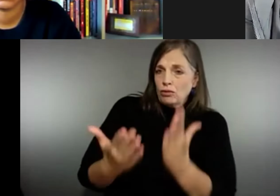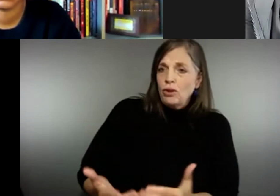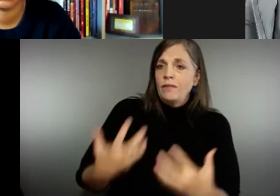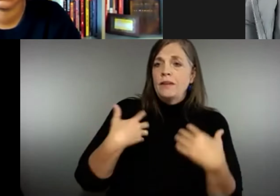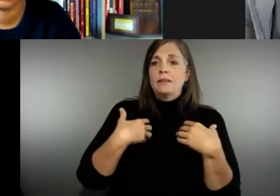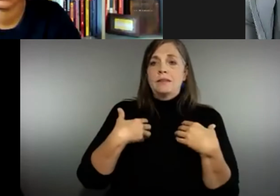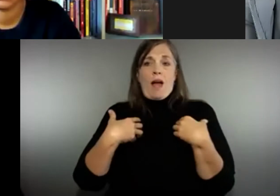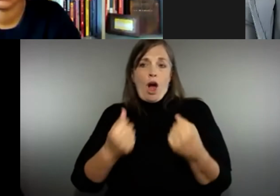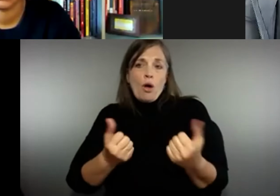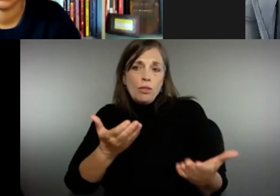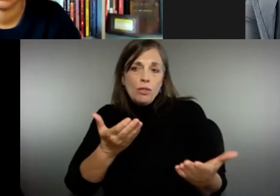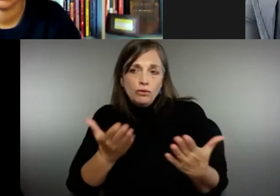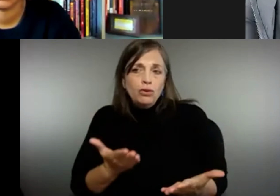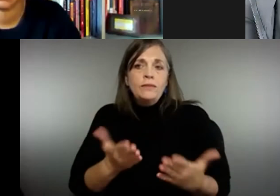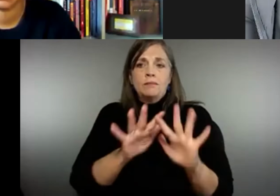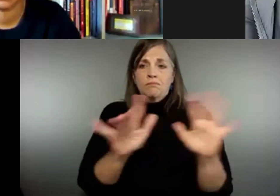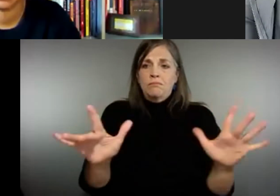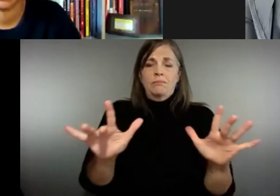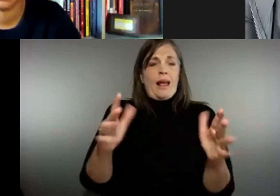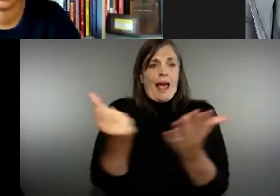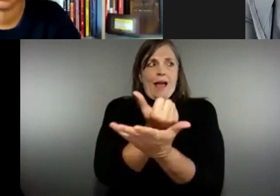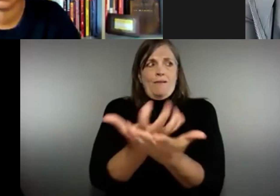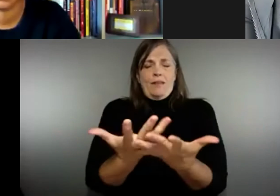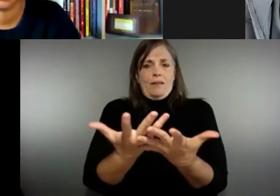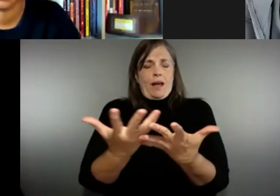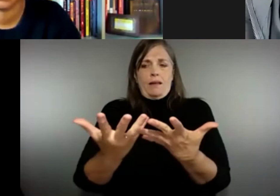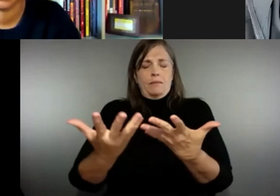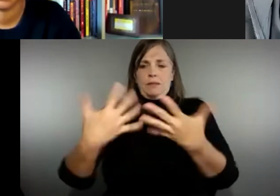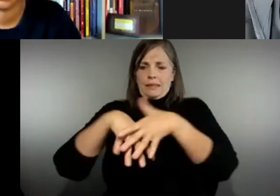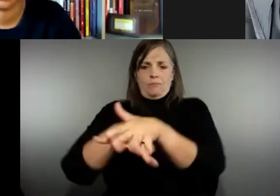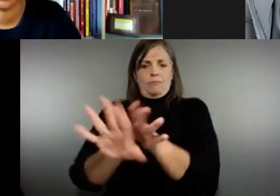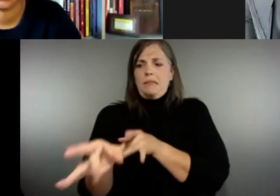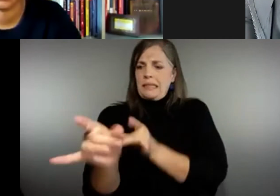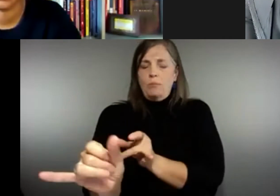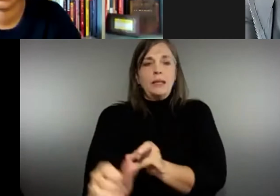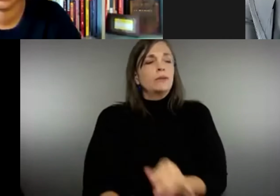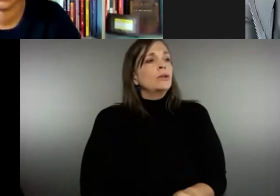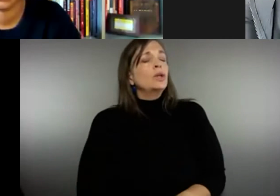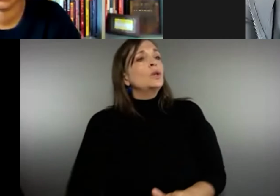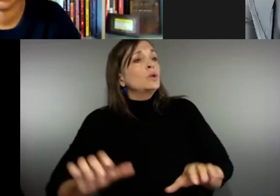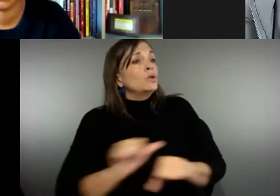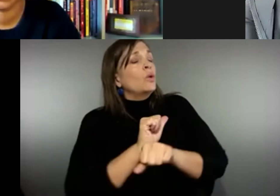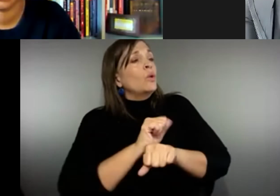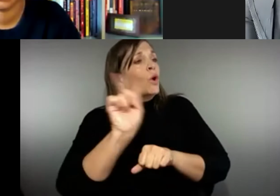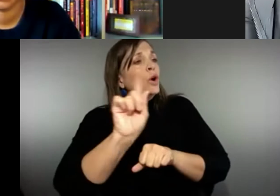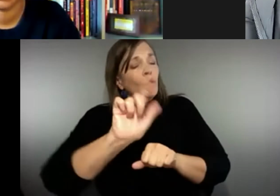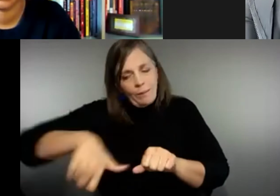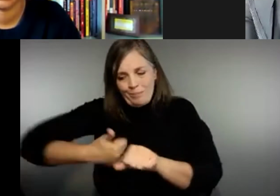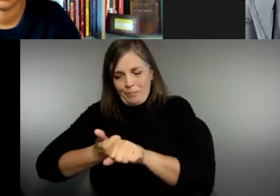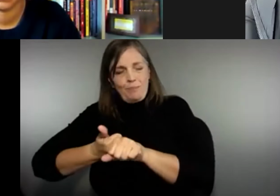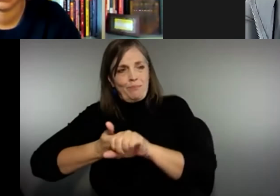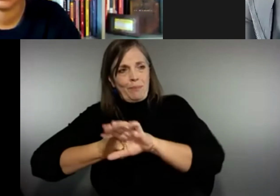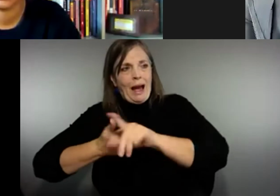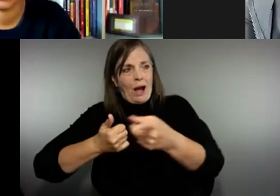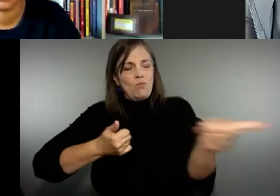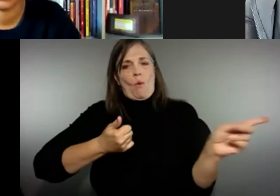happens behind the scenes so that you know the the emphasis and the labor of making that happen that